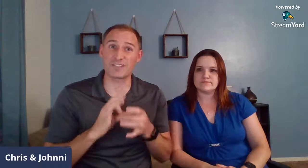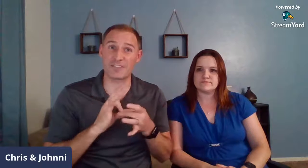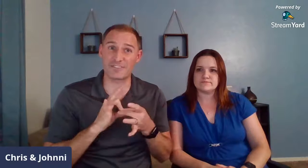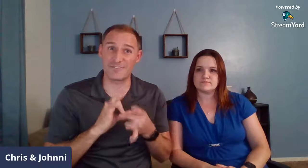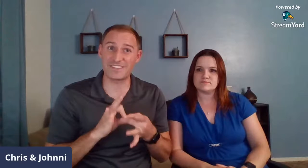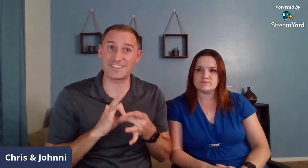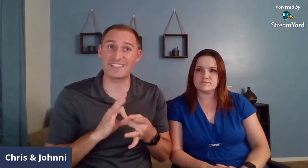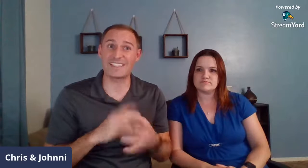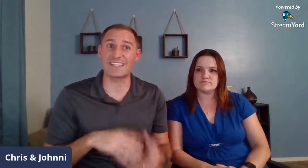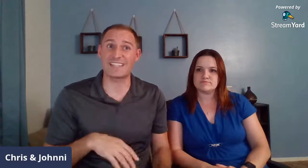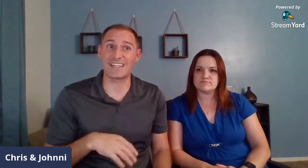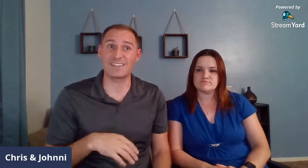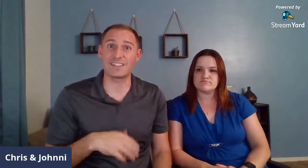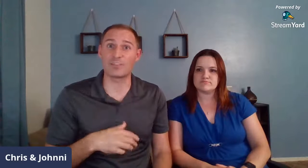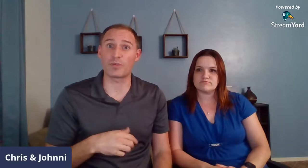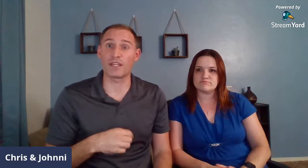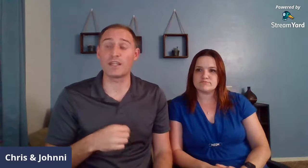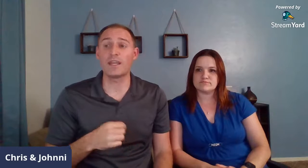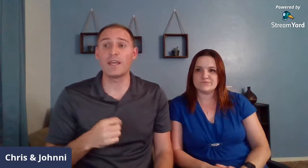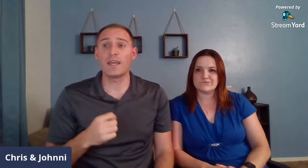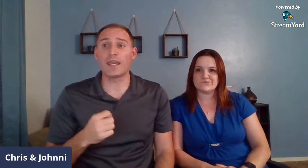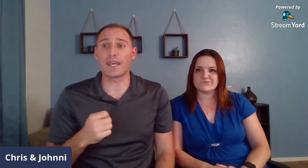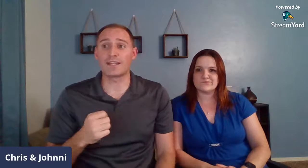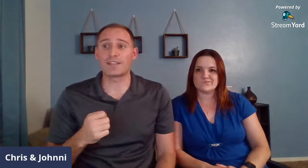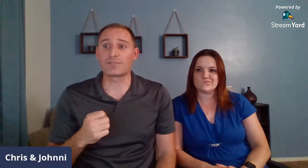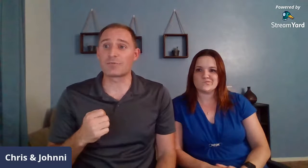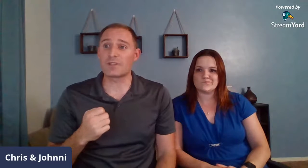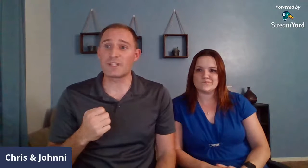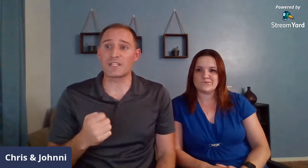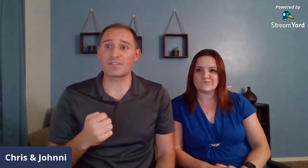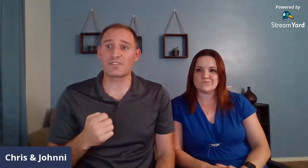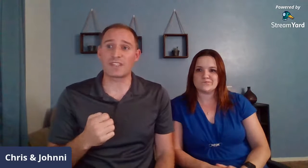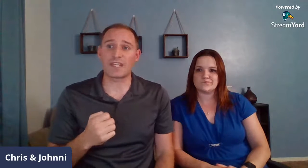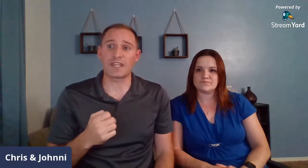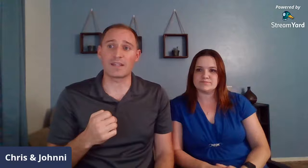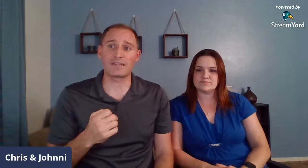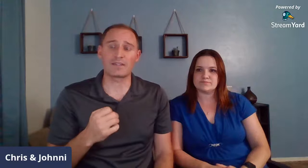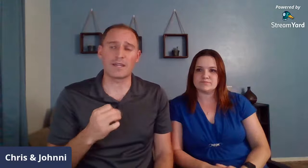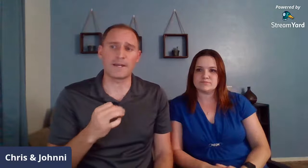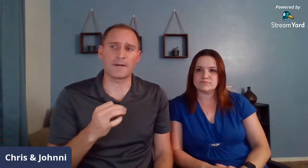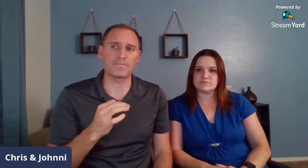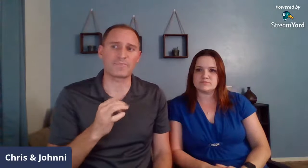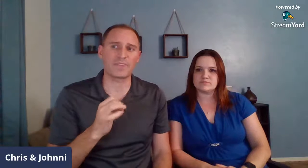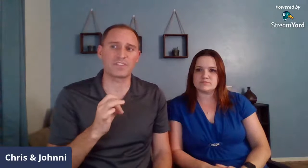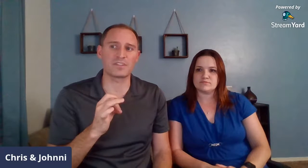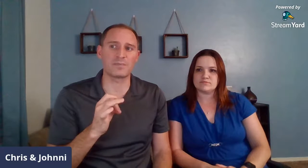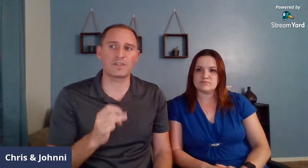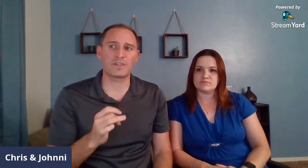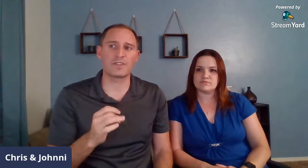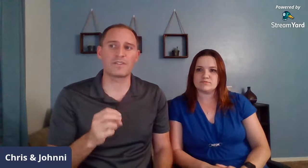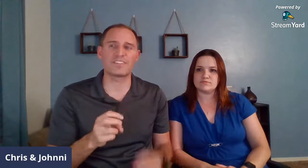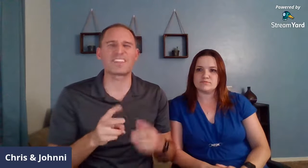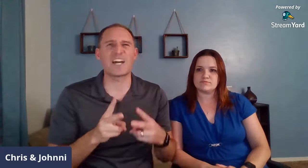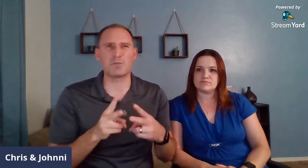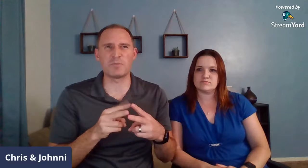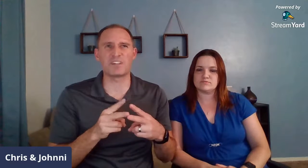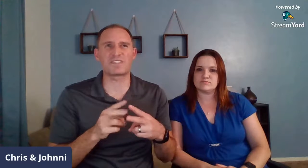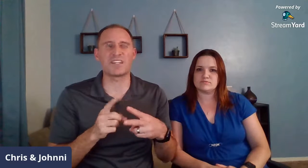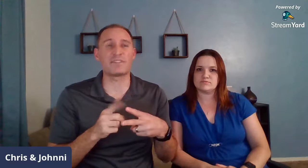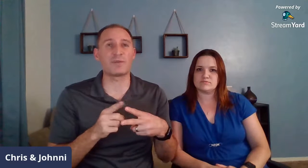They're physically connecting in your brain. And it's really interesting. And there's a couple books. If you